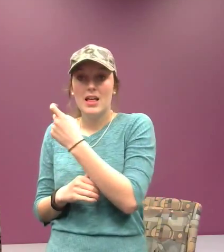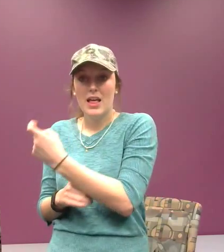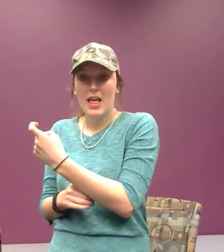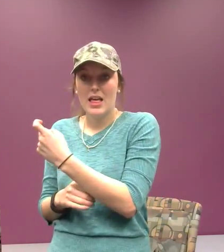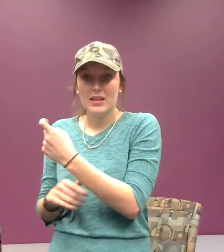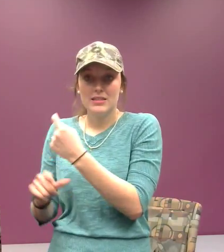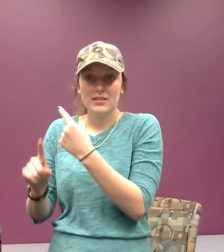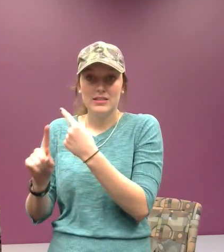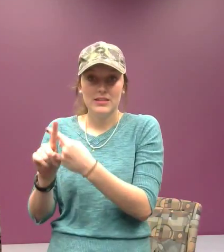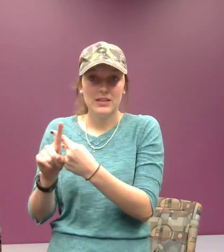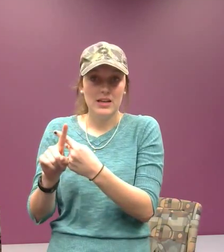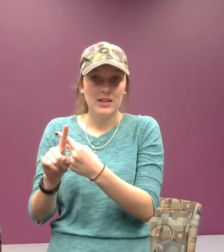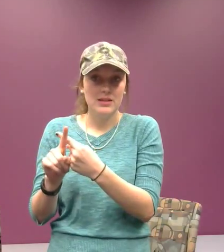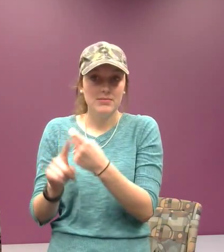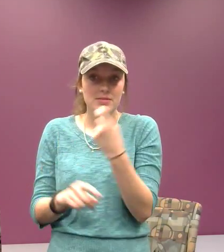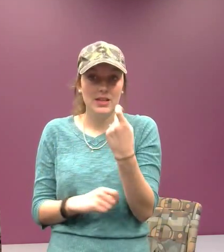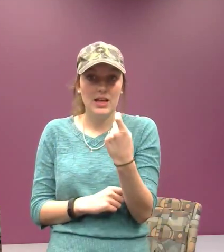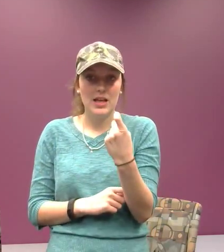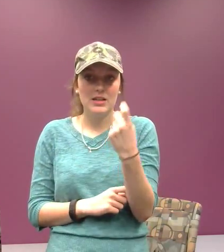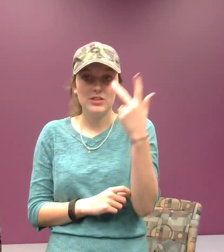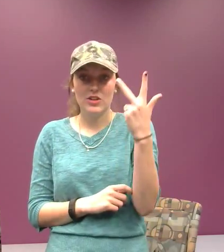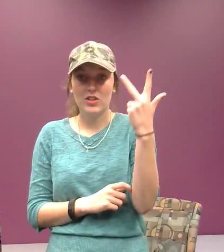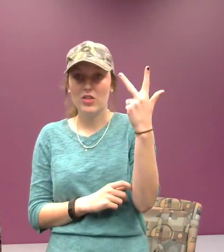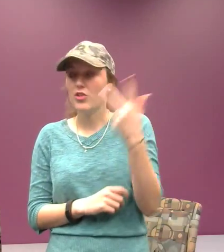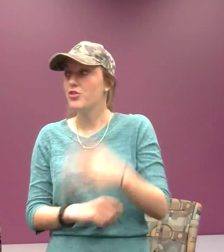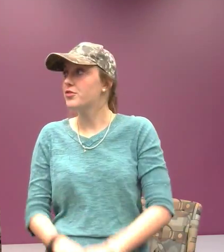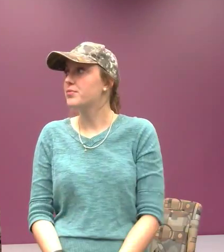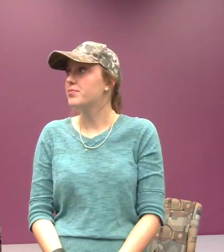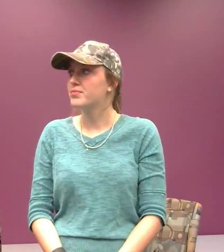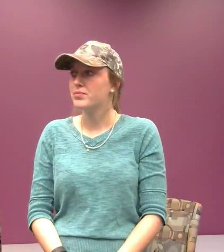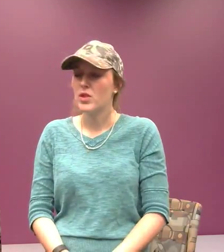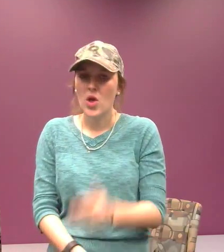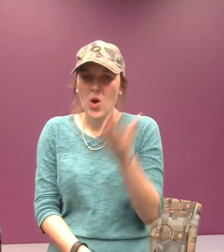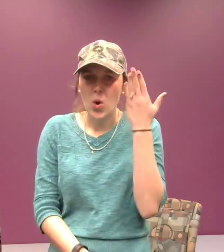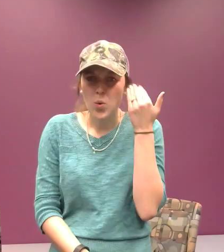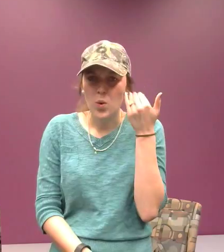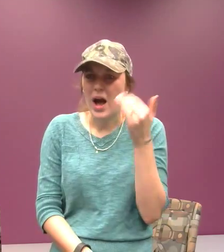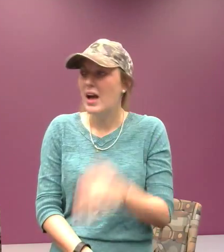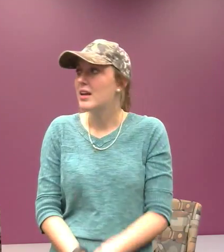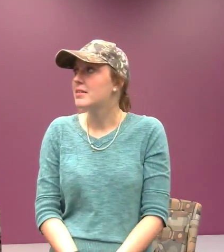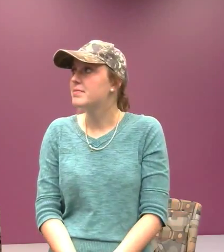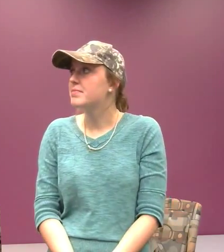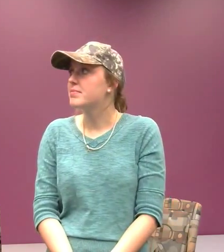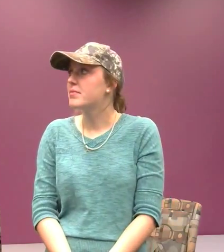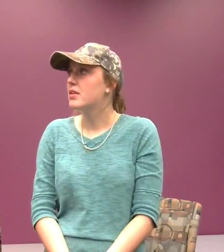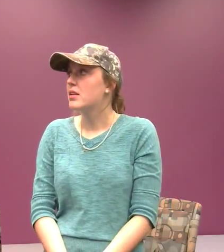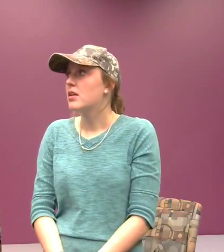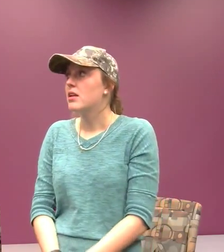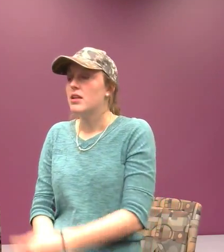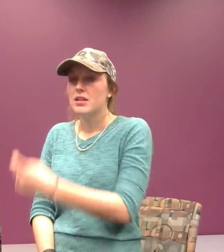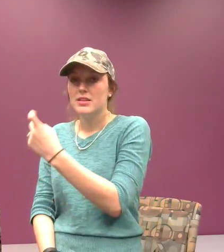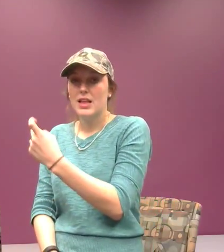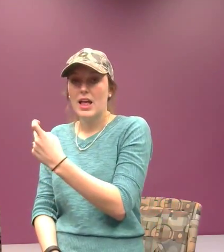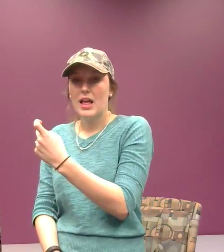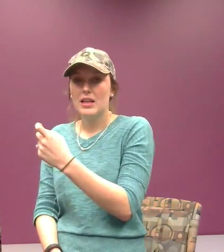3rd. Now the reason for this x is to deal with that x there.